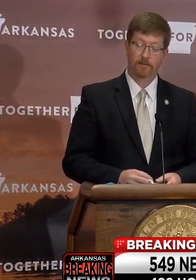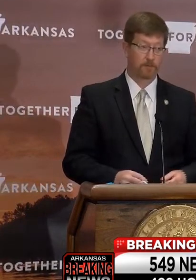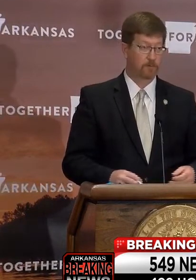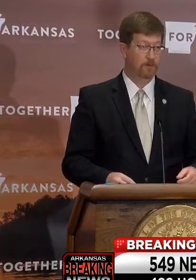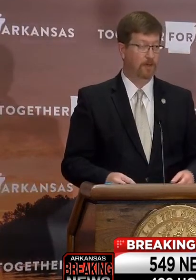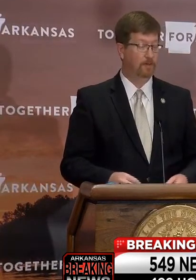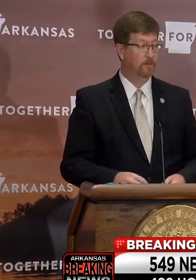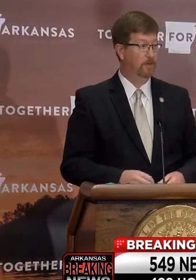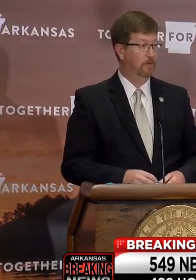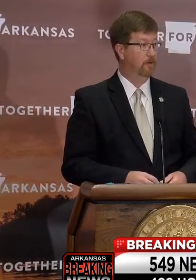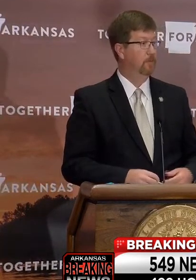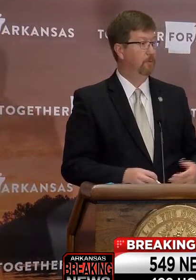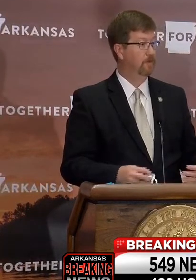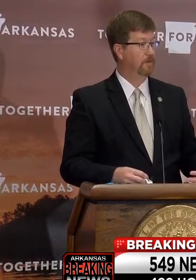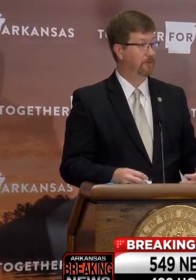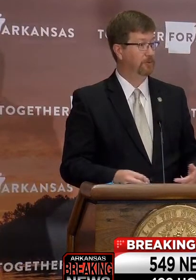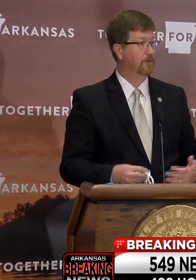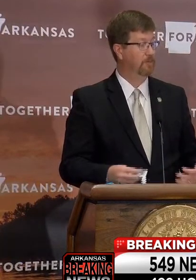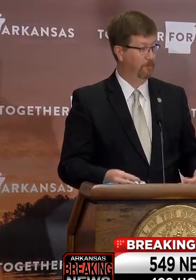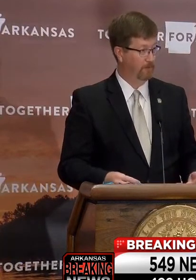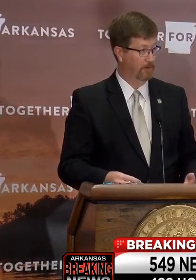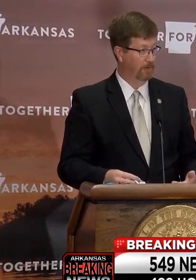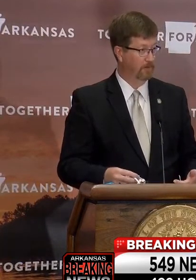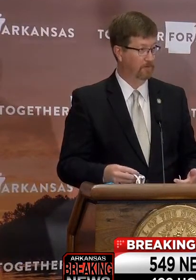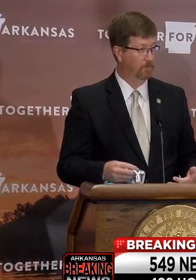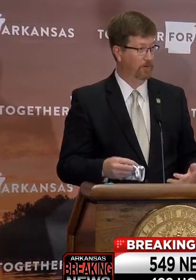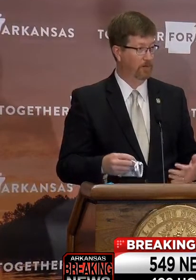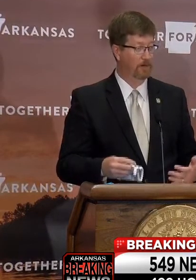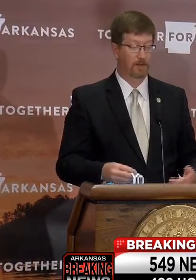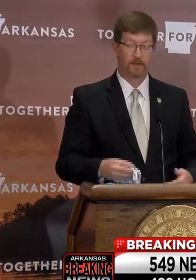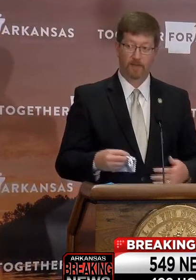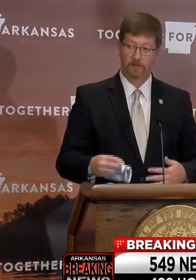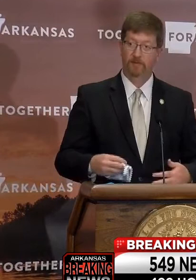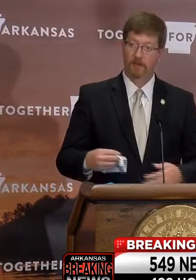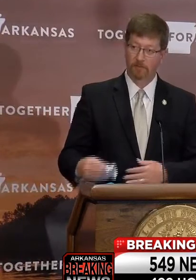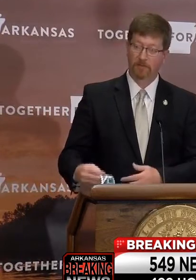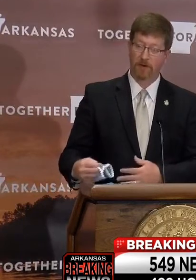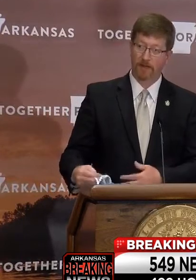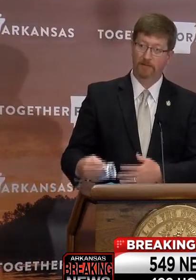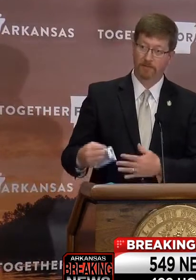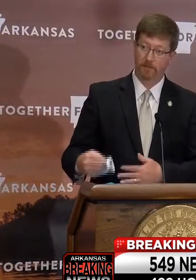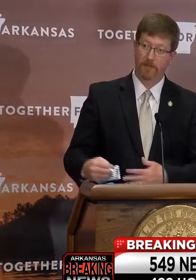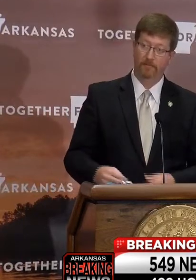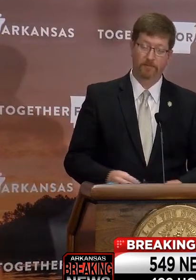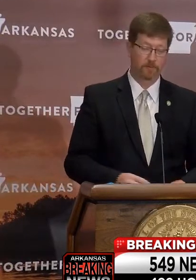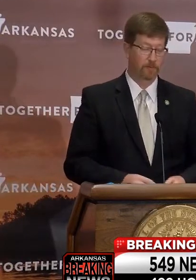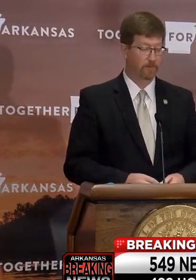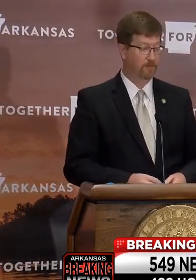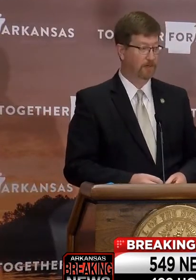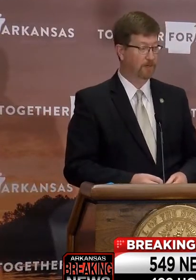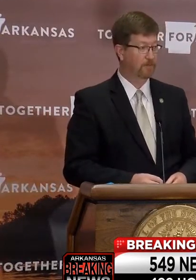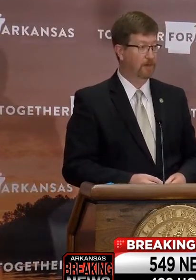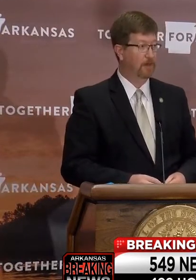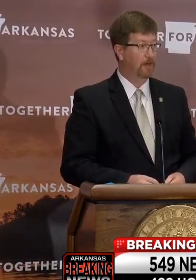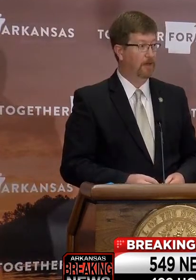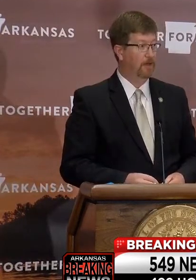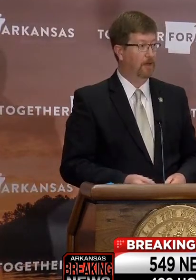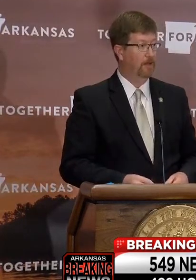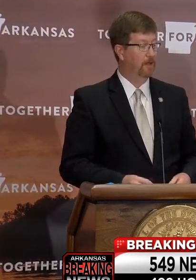that district has a couple of residential treatment facilities where cases can be tracked to those